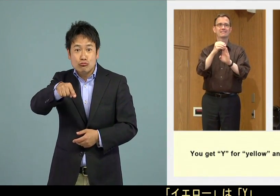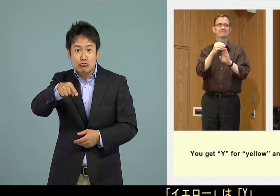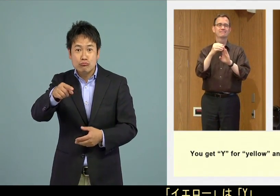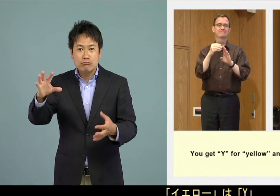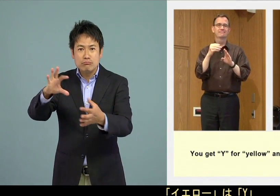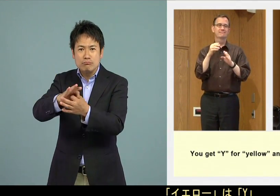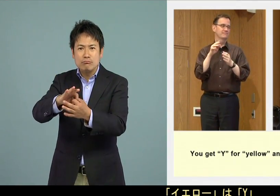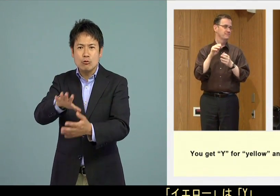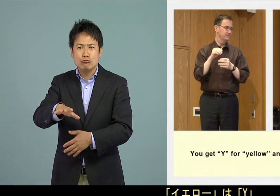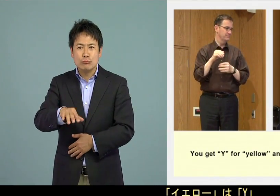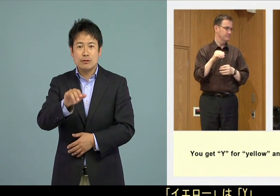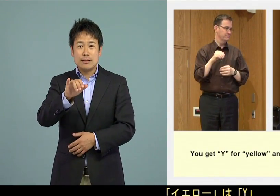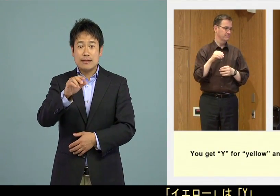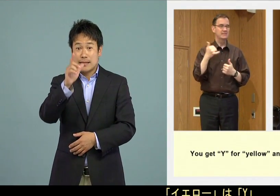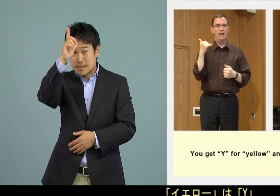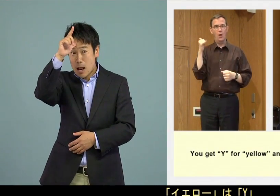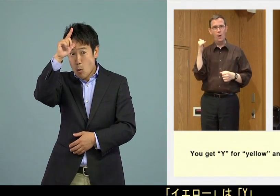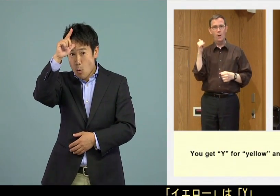you get, you know,